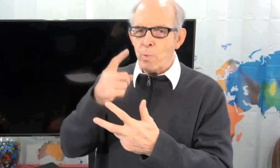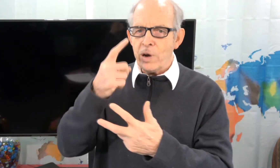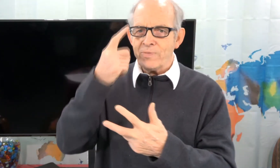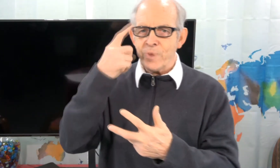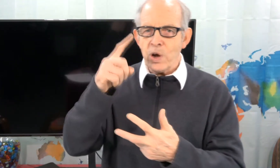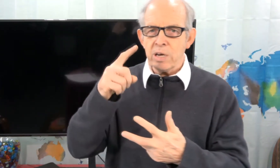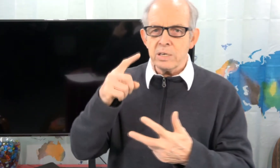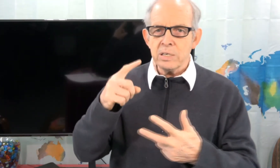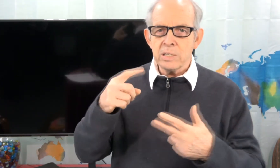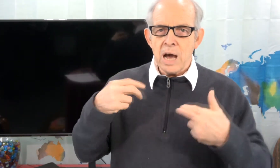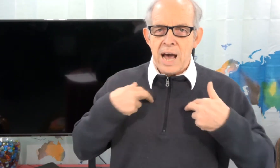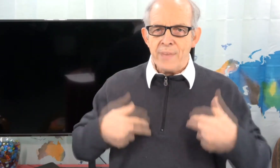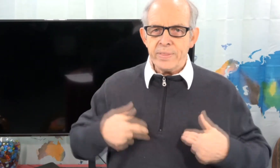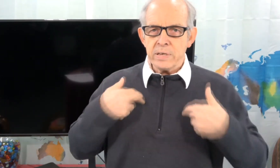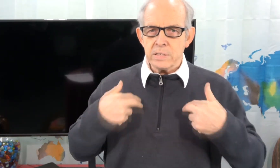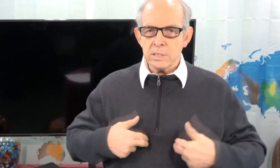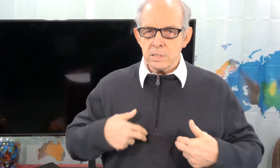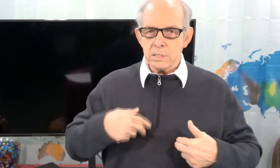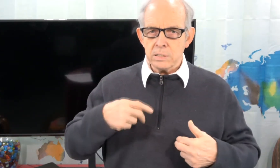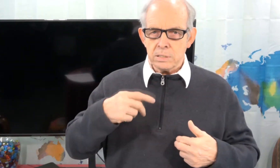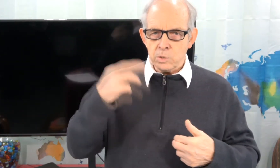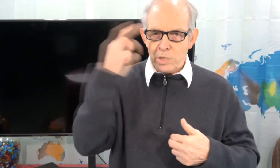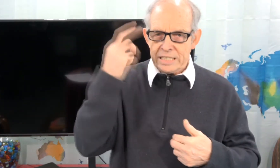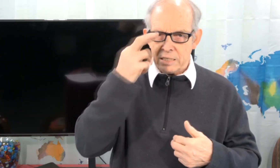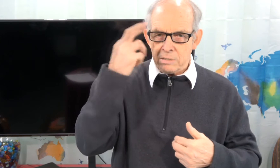Went for that reason.